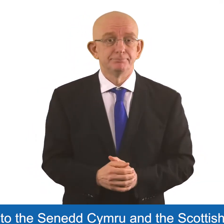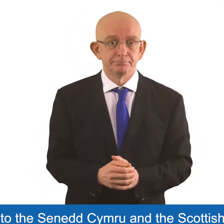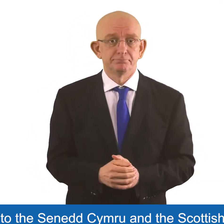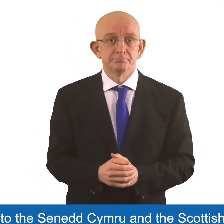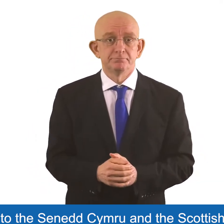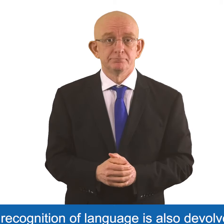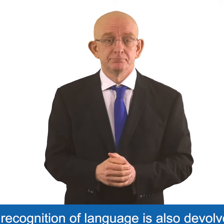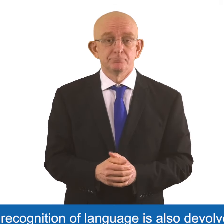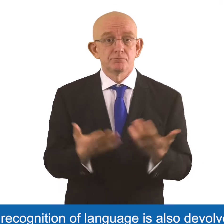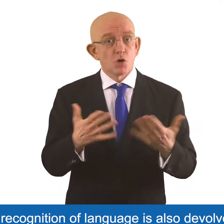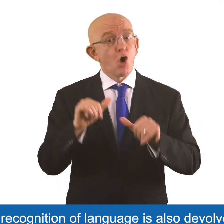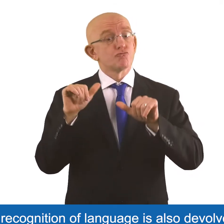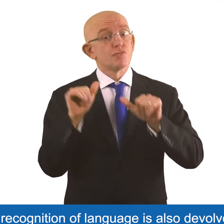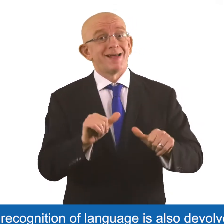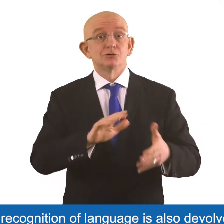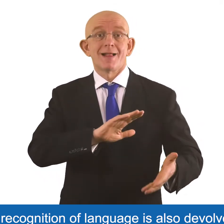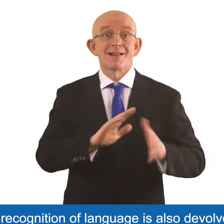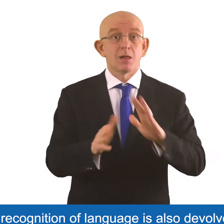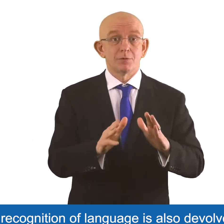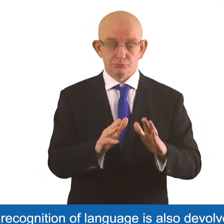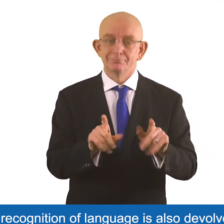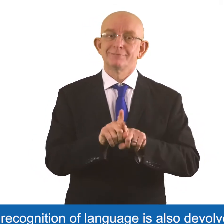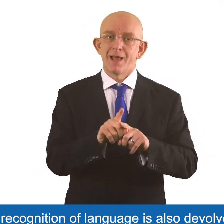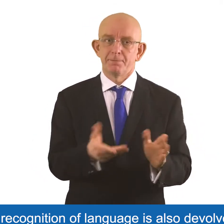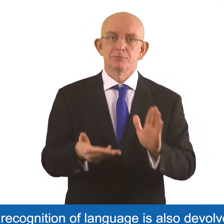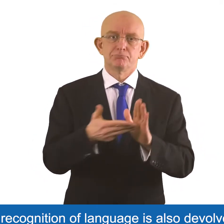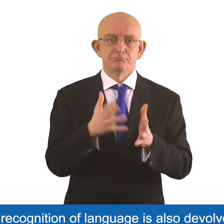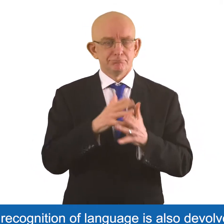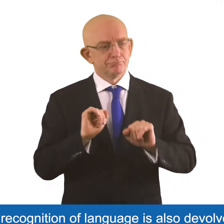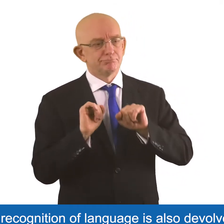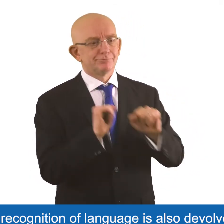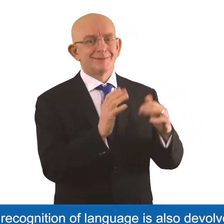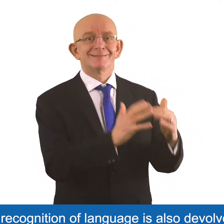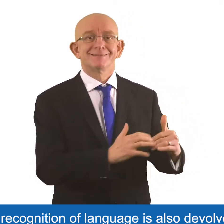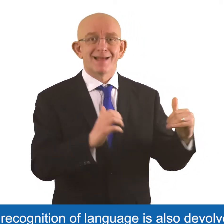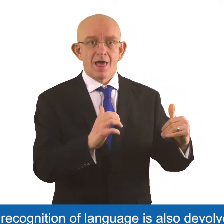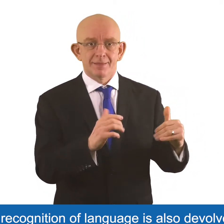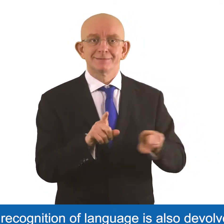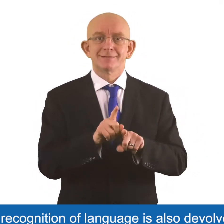Parliament. The recognition of language is also devolved to the Senate and the Scottish Parliament.